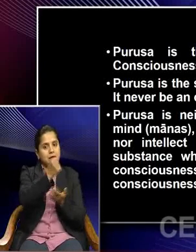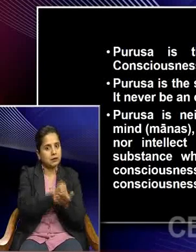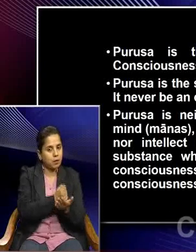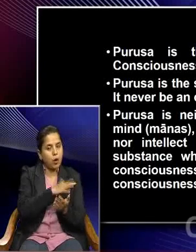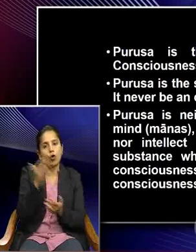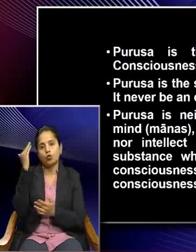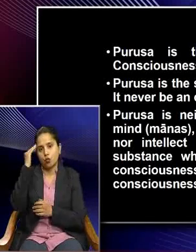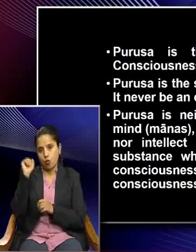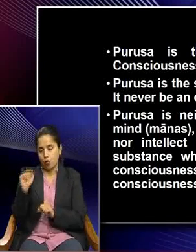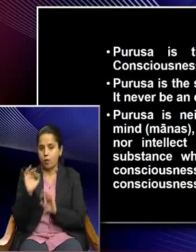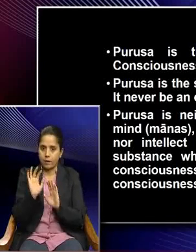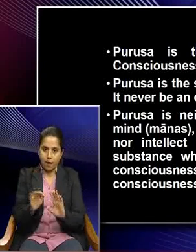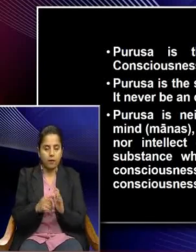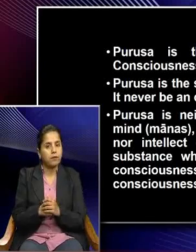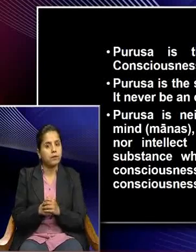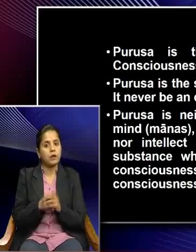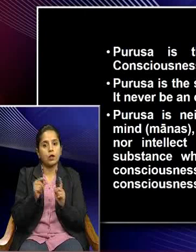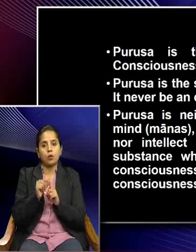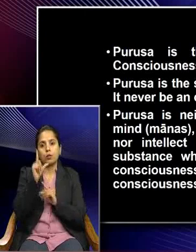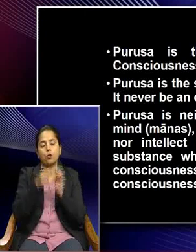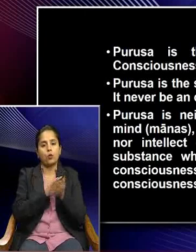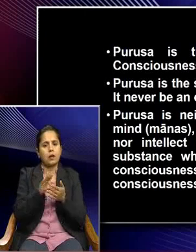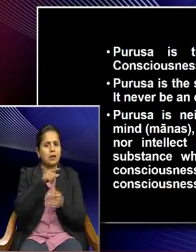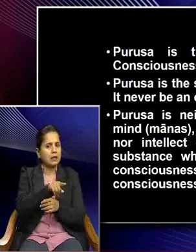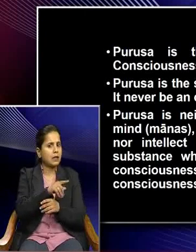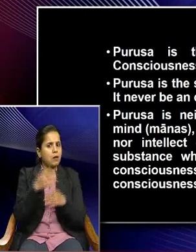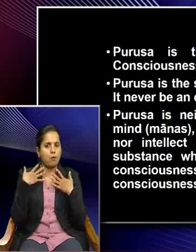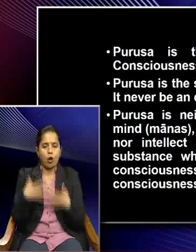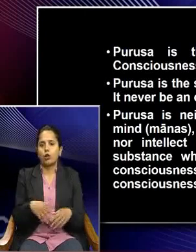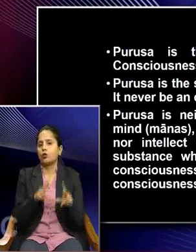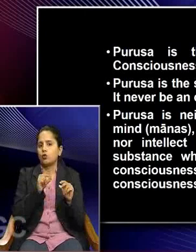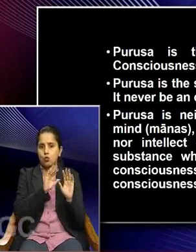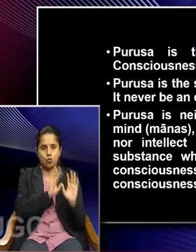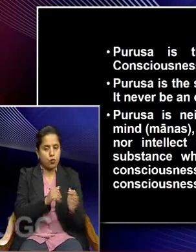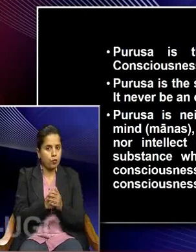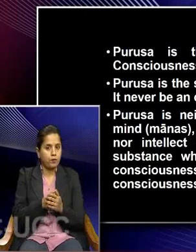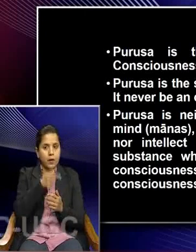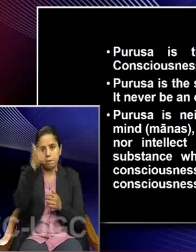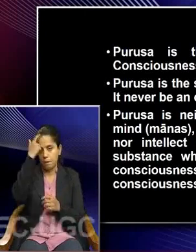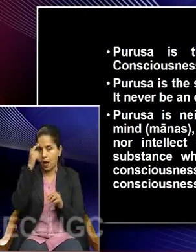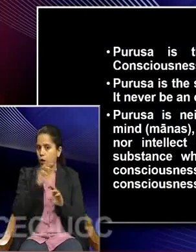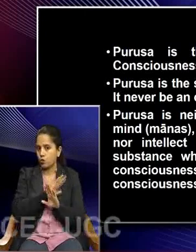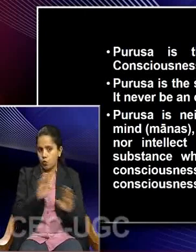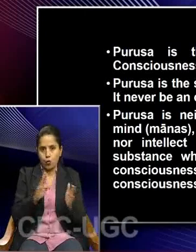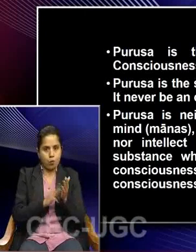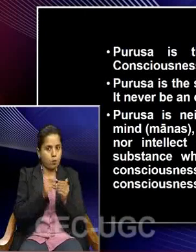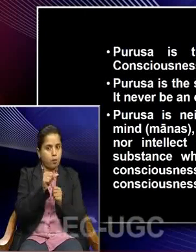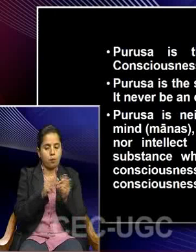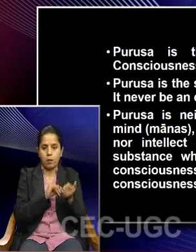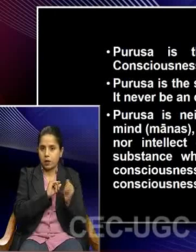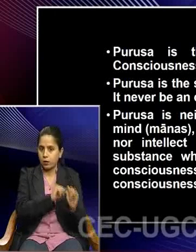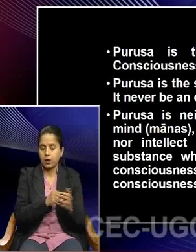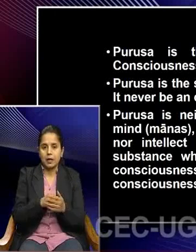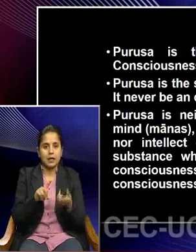knower. So Purush is neither the body, nor the mind, manas, neither